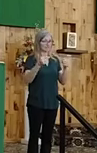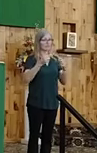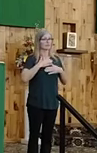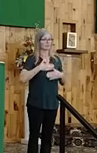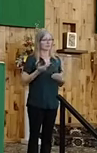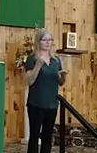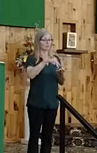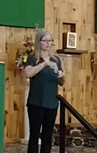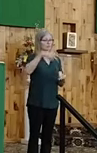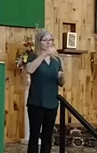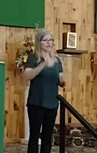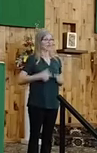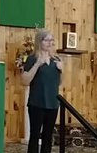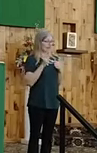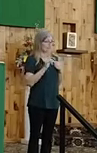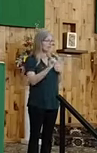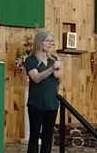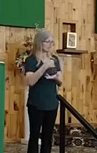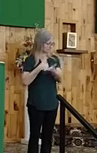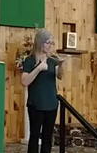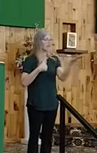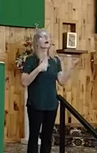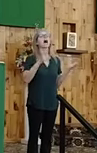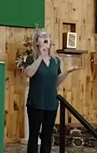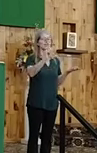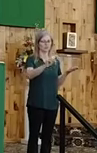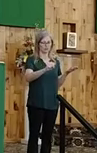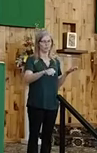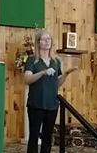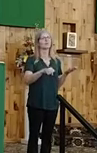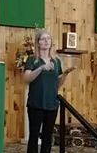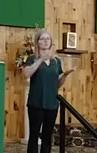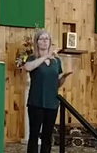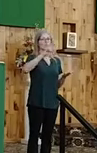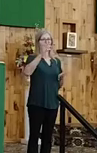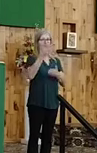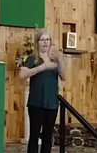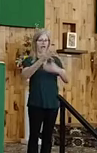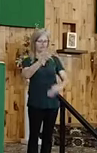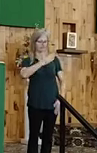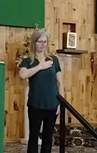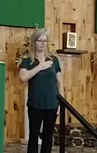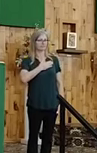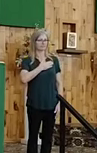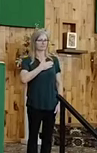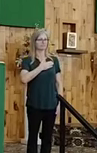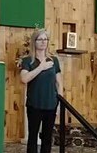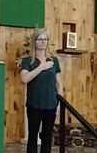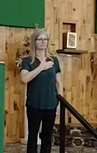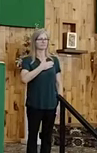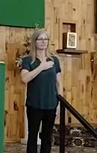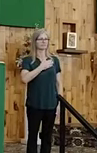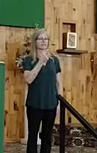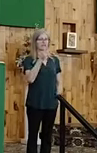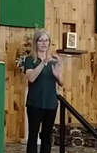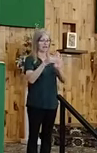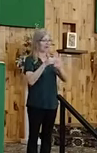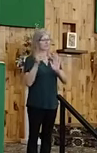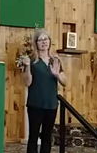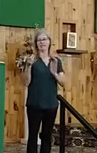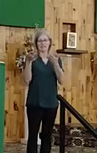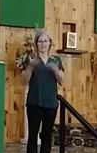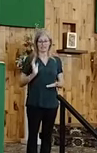the resurrection of the body, and life everlasting? Take your right hand and place it on your breast, because he does it well. And say after me, this is